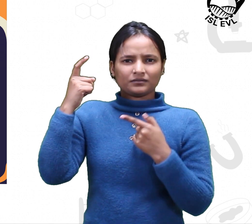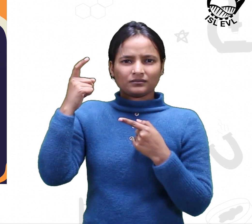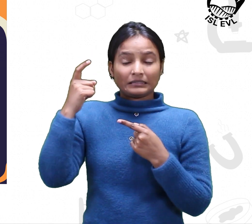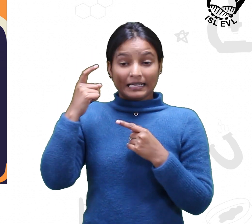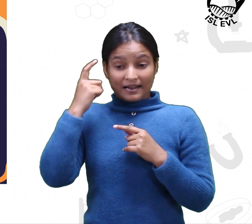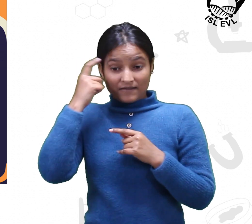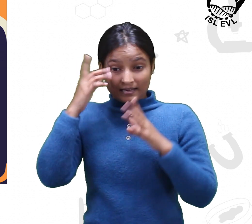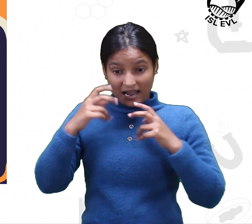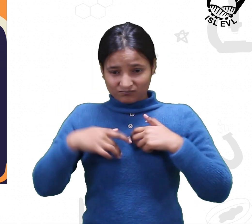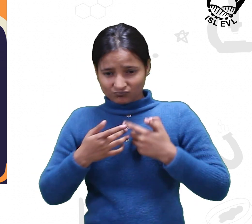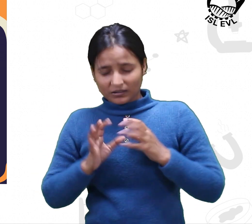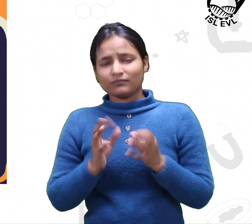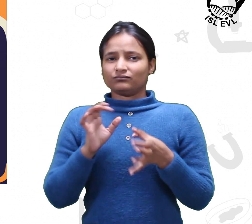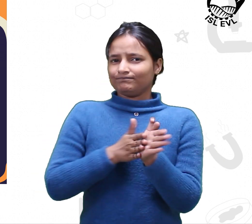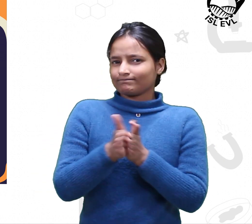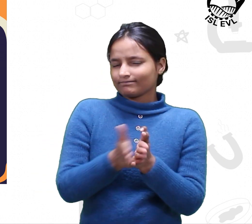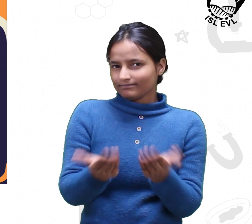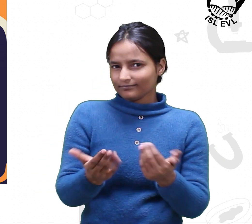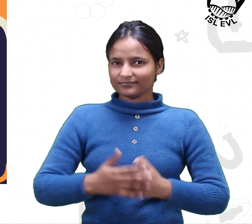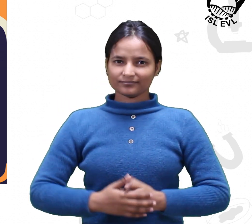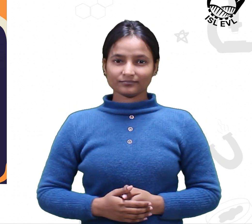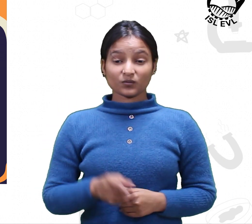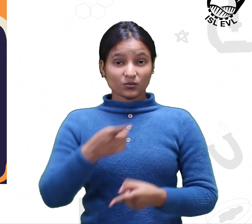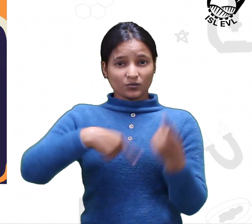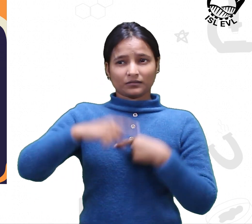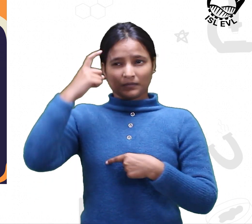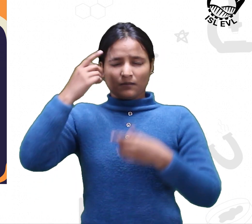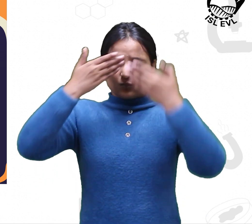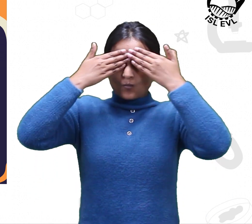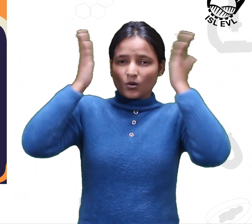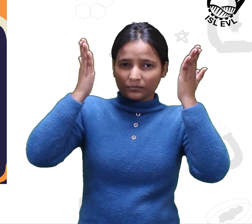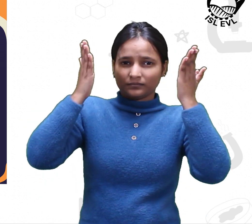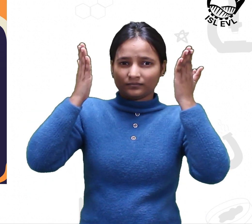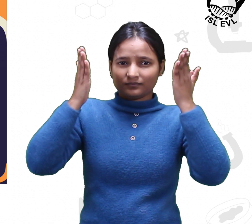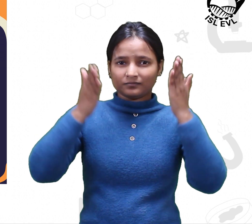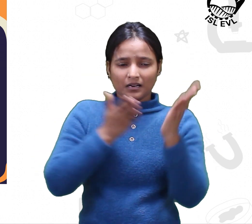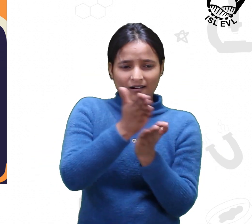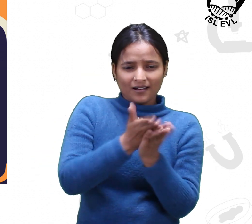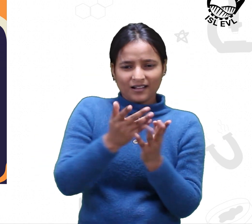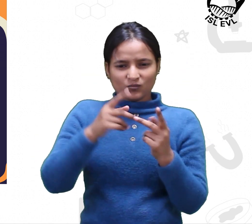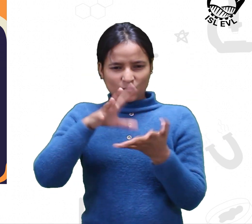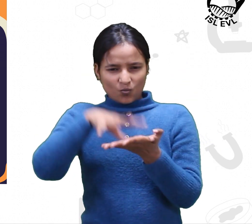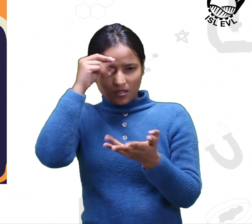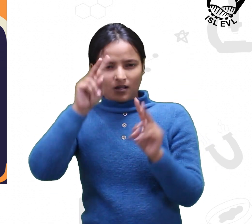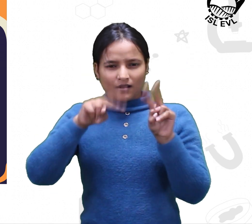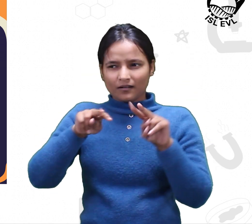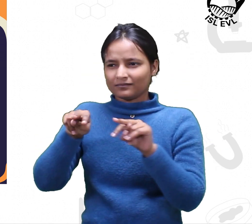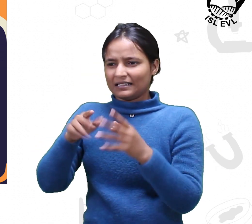yourself experience the other side as well. So just keep your mind broad, read about it, and that will give you